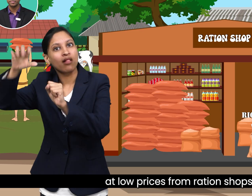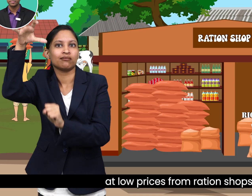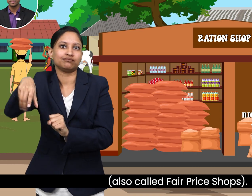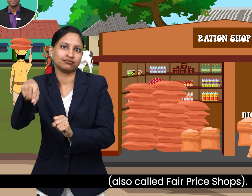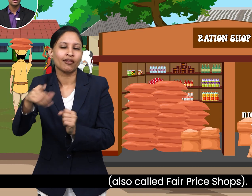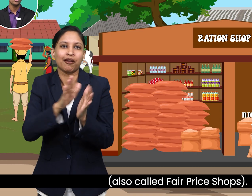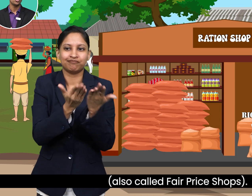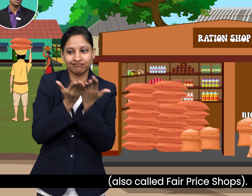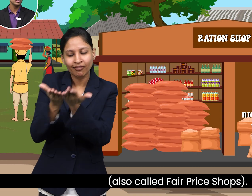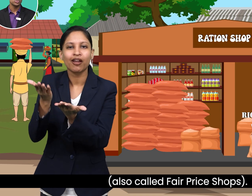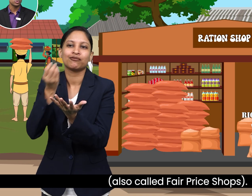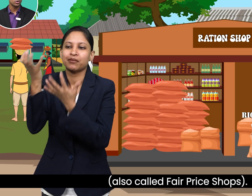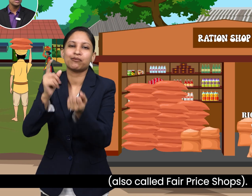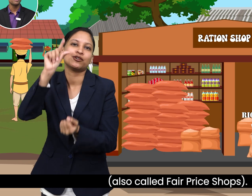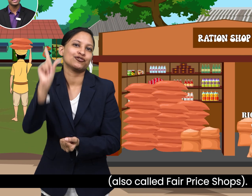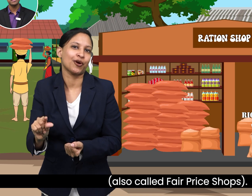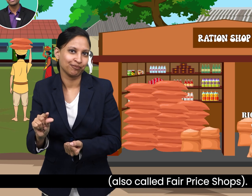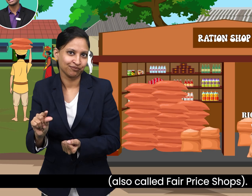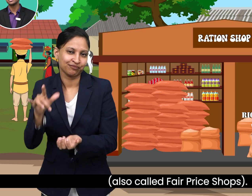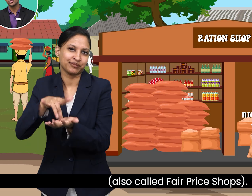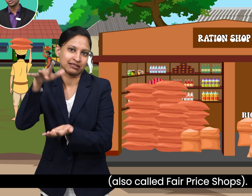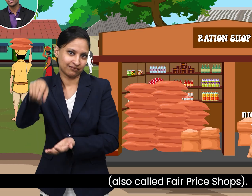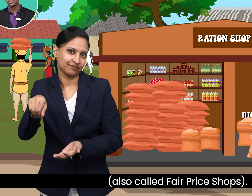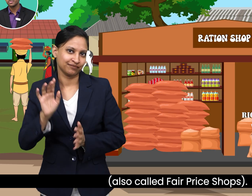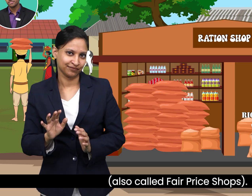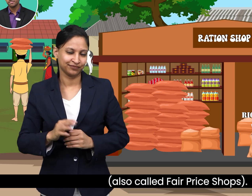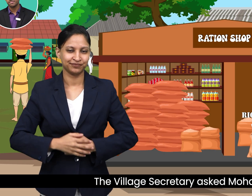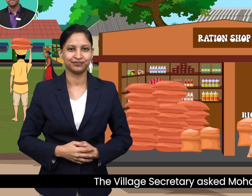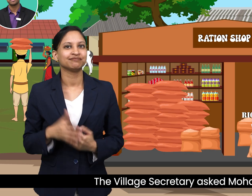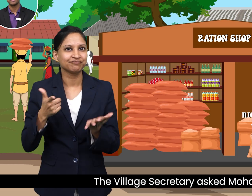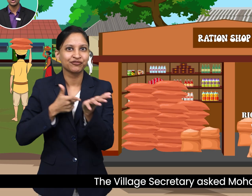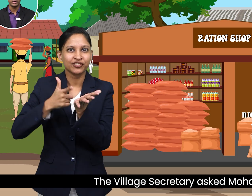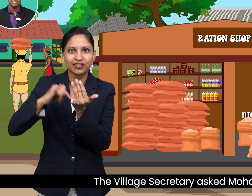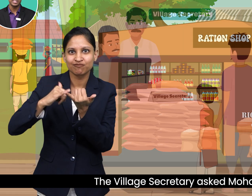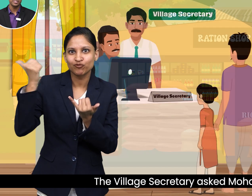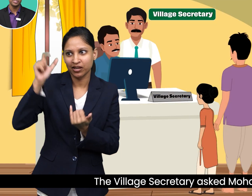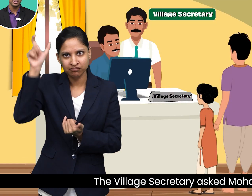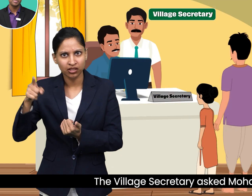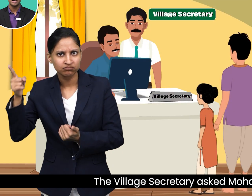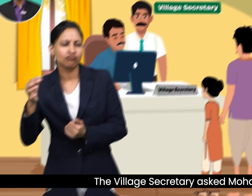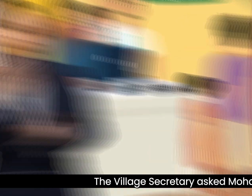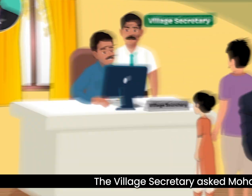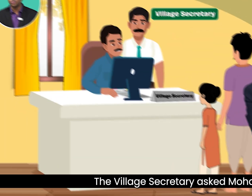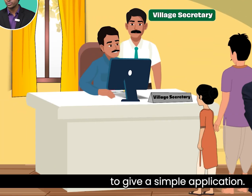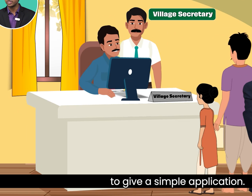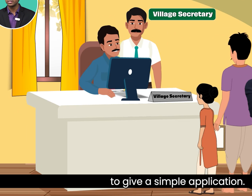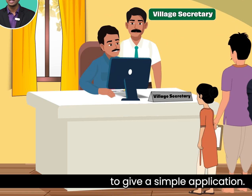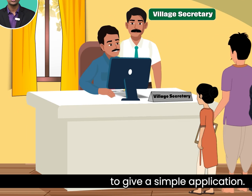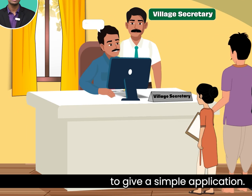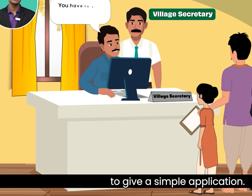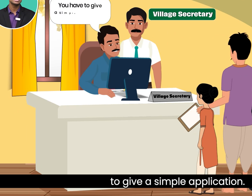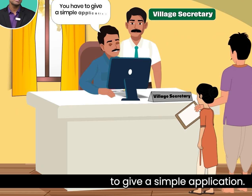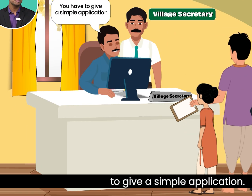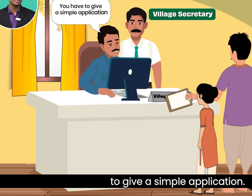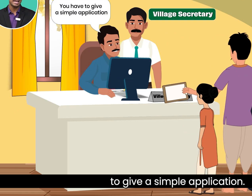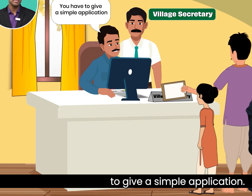shops, also called fair price shops. The village secretary asked Mohan